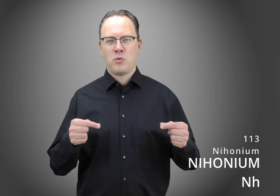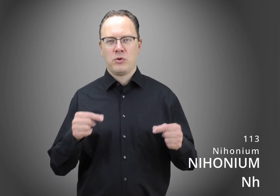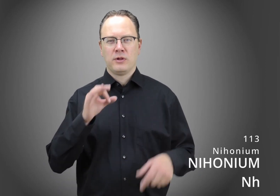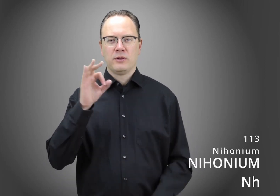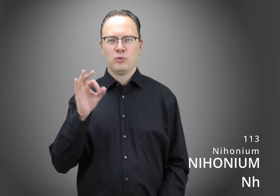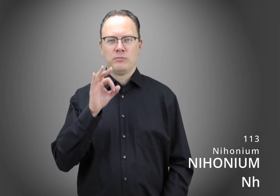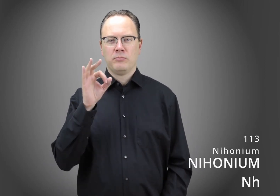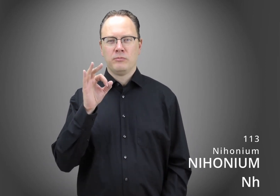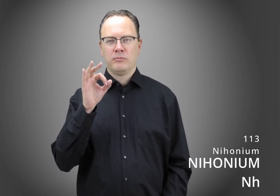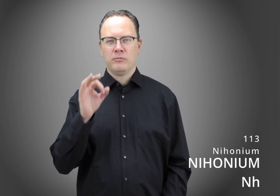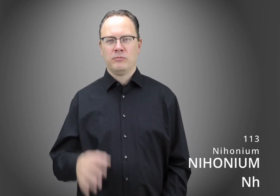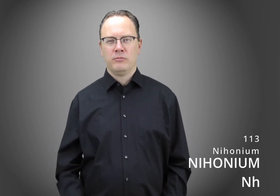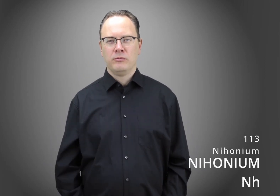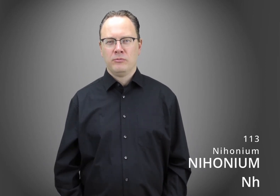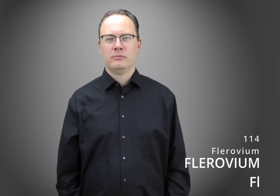Oh, Ingo, I think you froze.